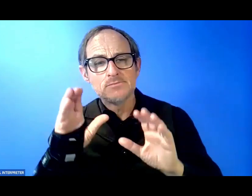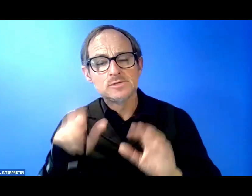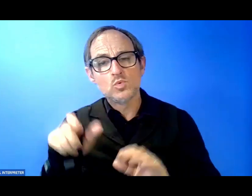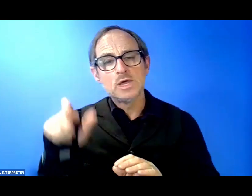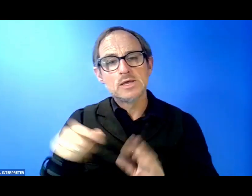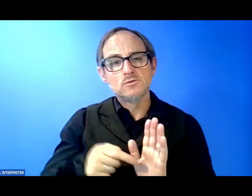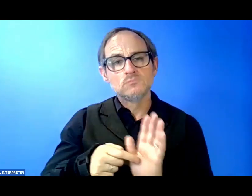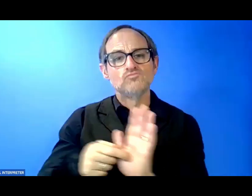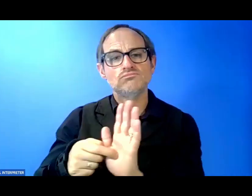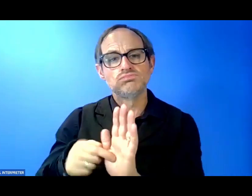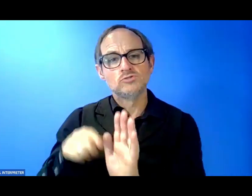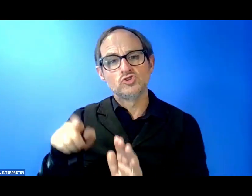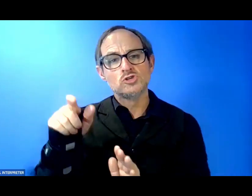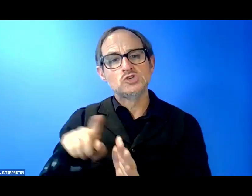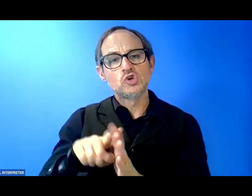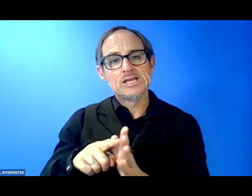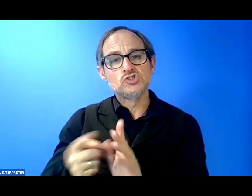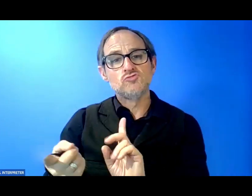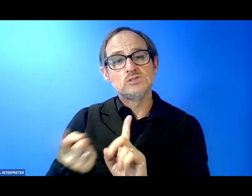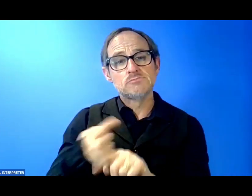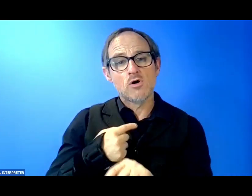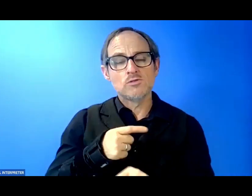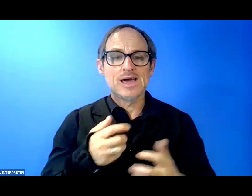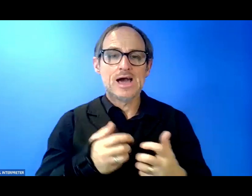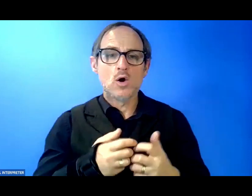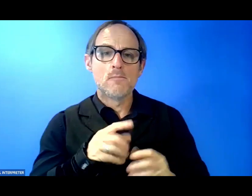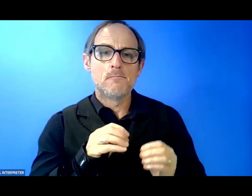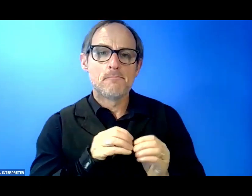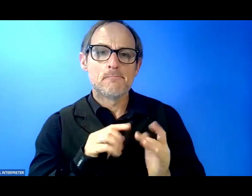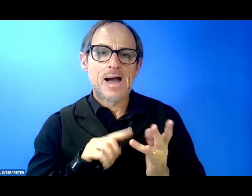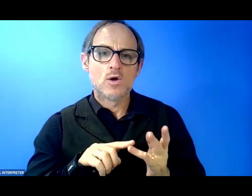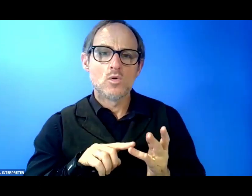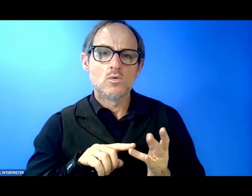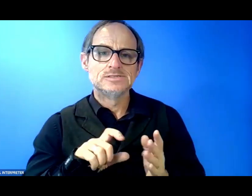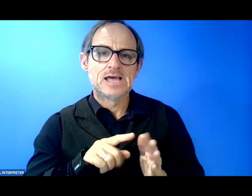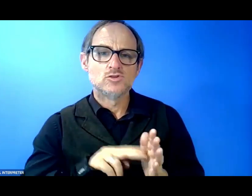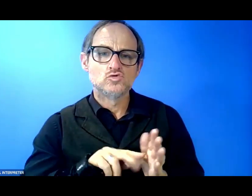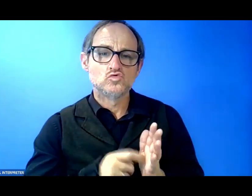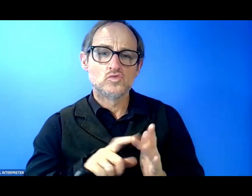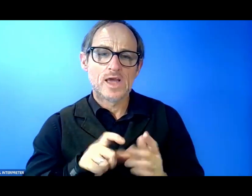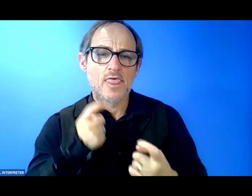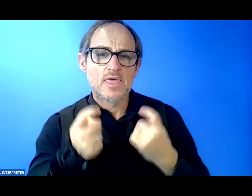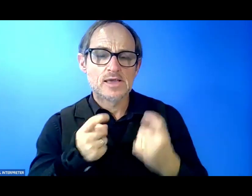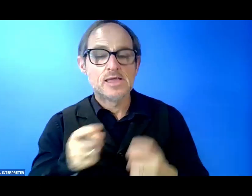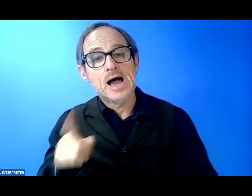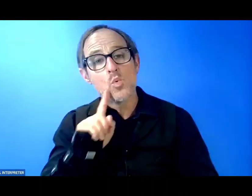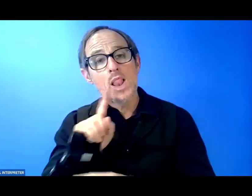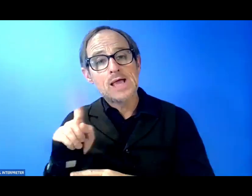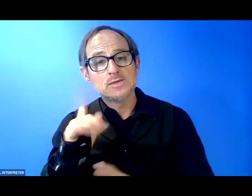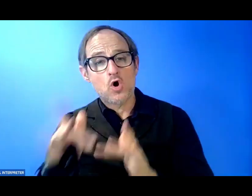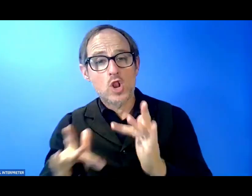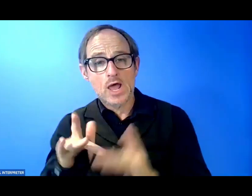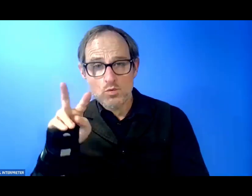thinking was very profound. And I'm definitely going to go back and watch it again. So when these sessions are online, I really just want to